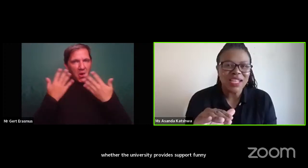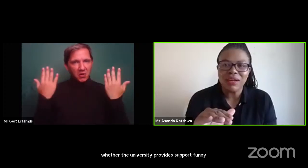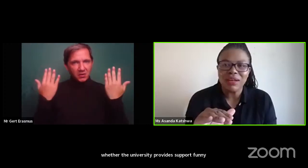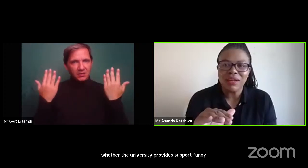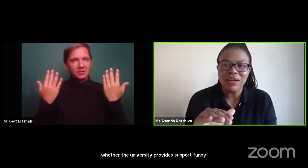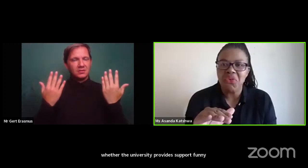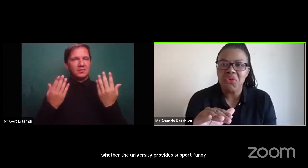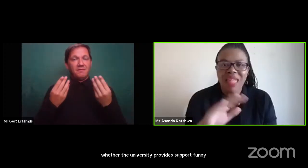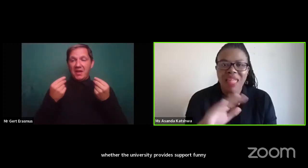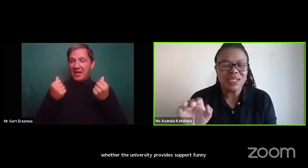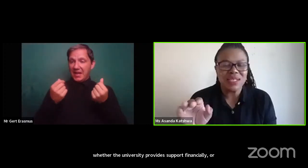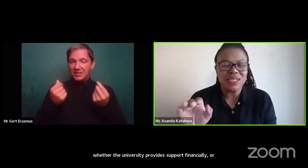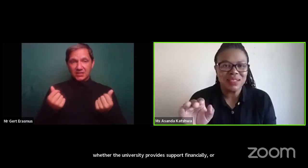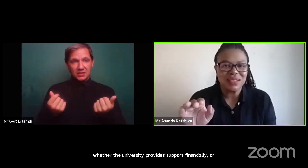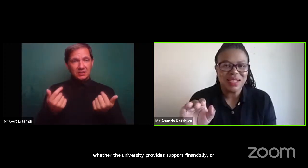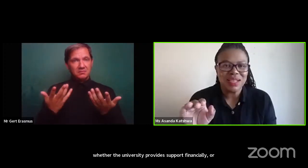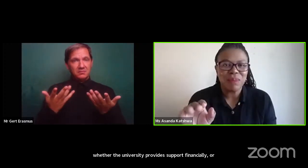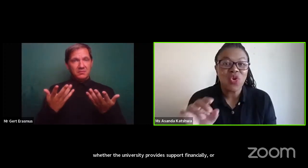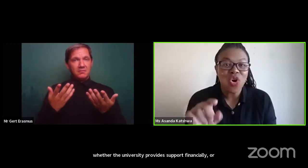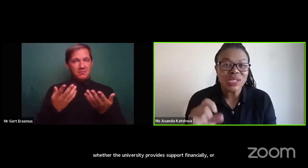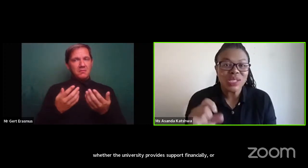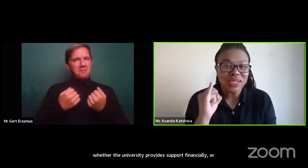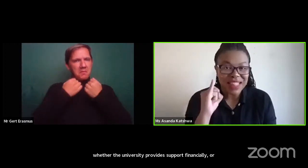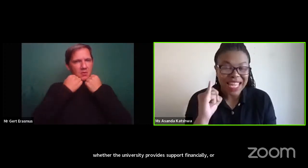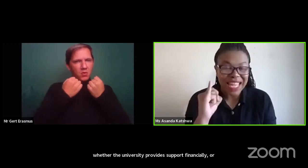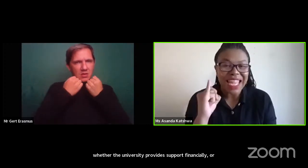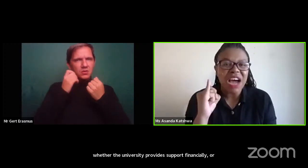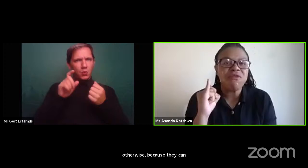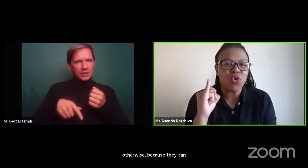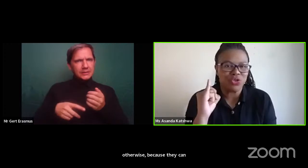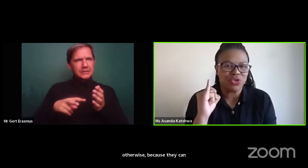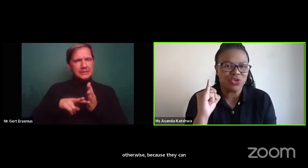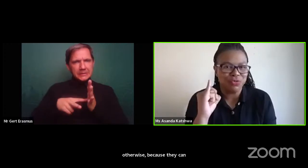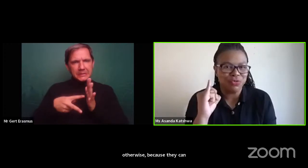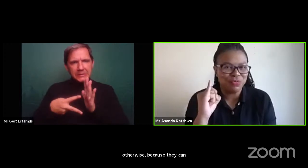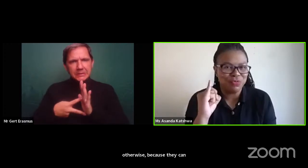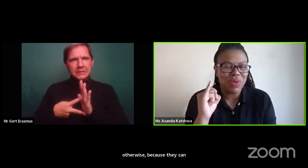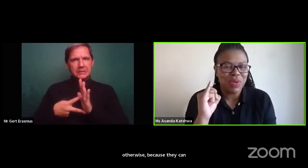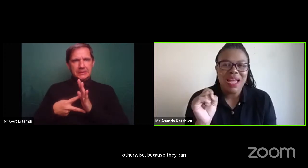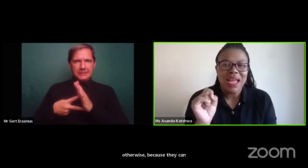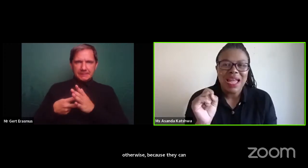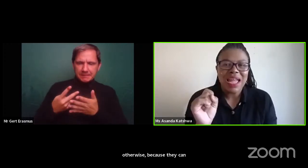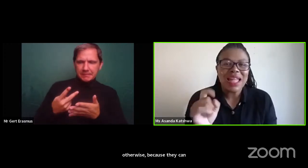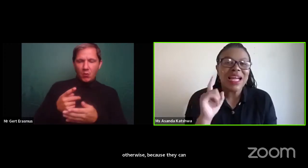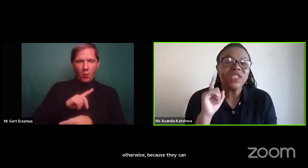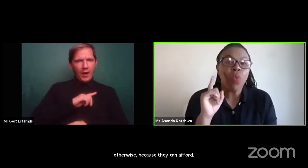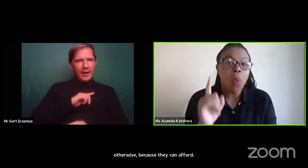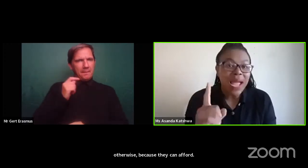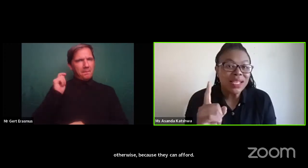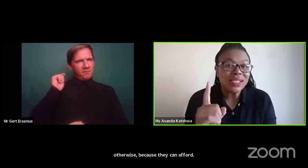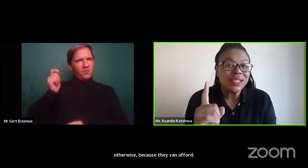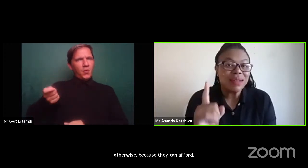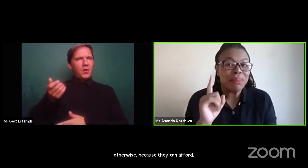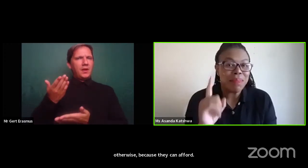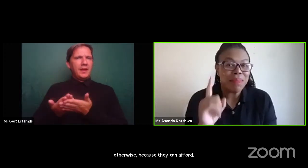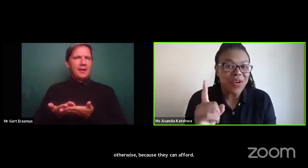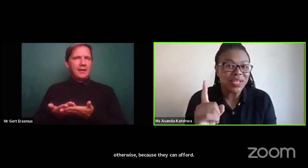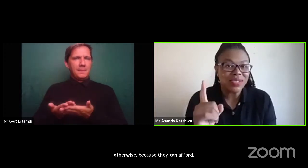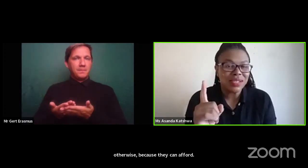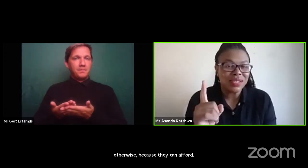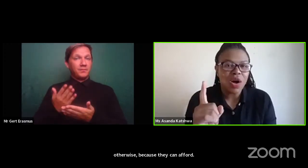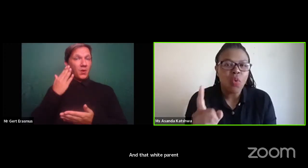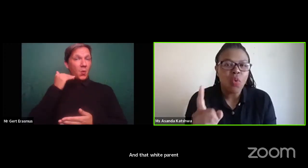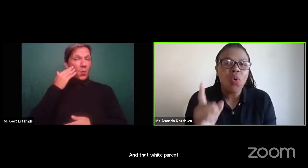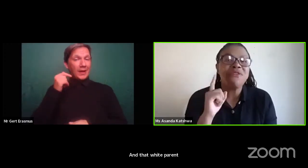financially or otherwise, because they can afford to. And that white